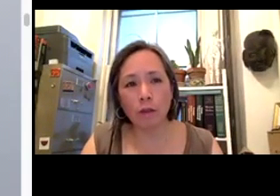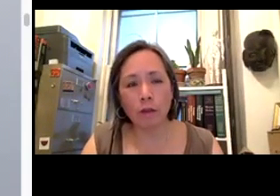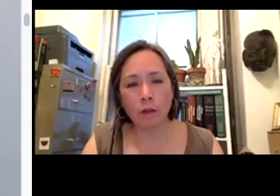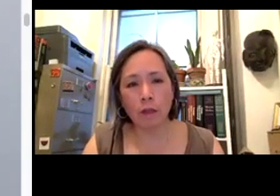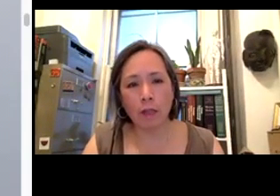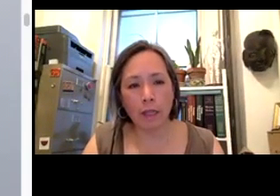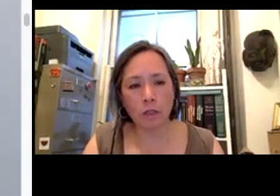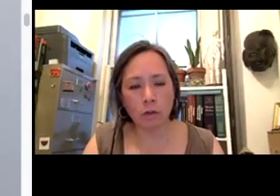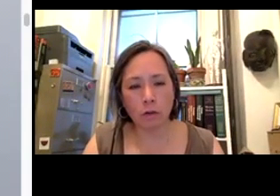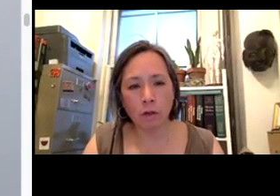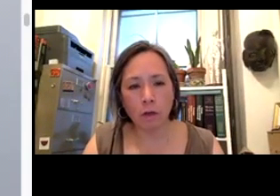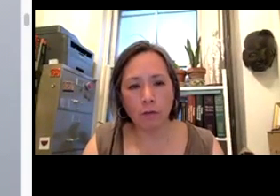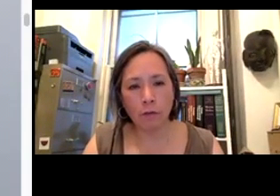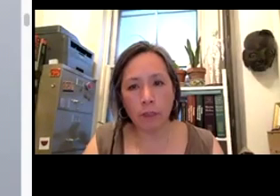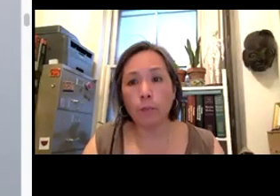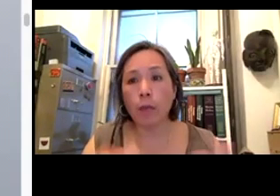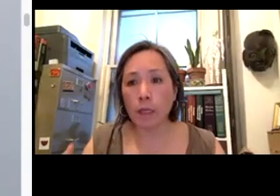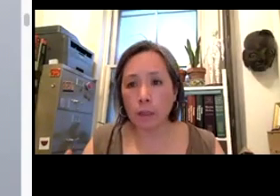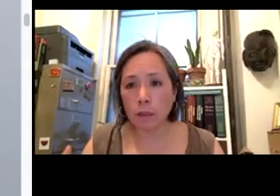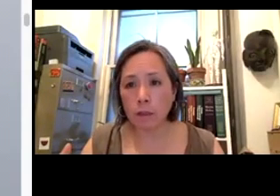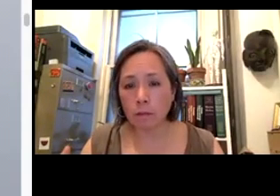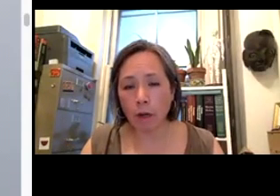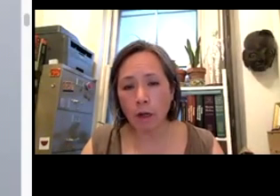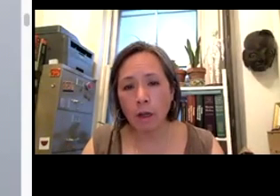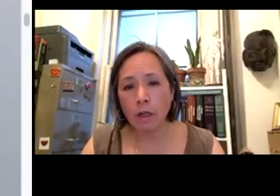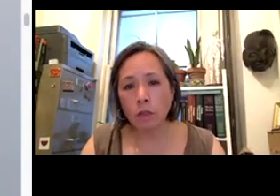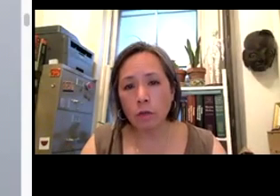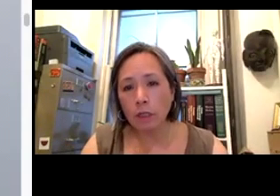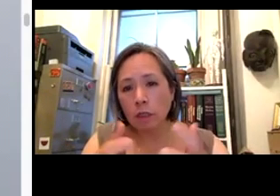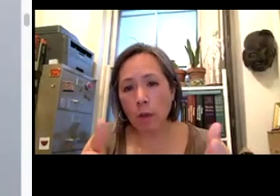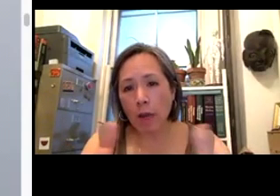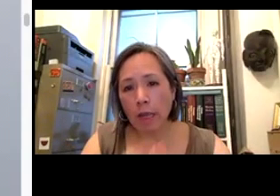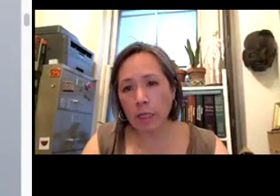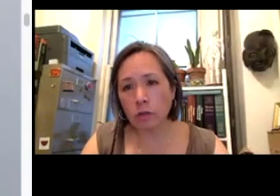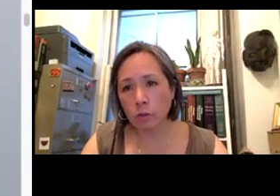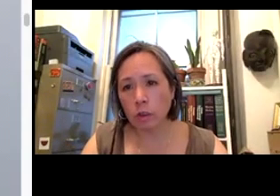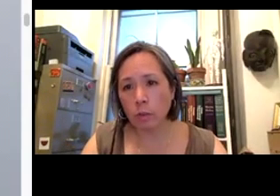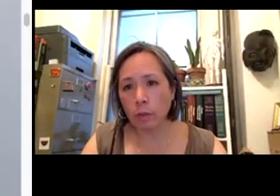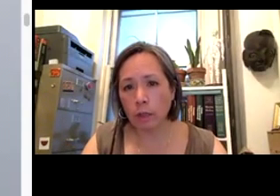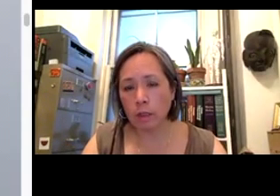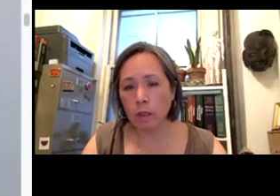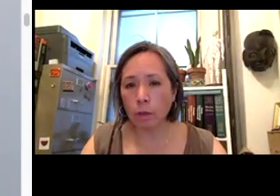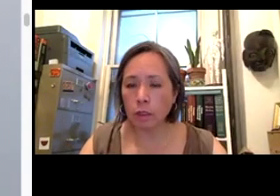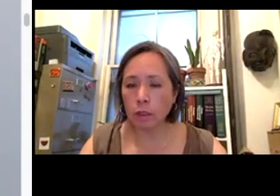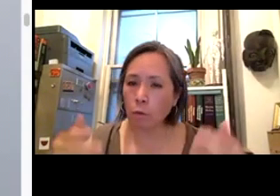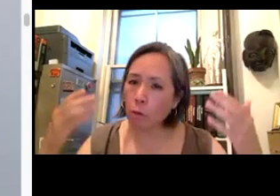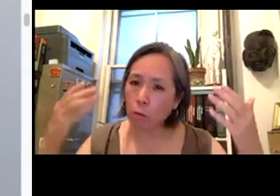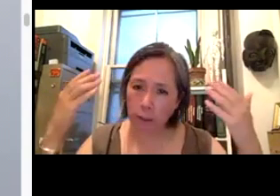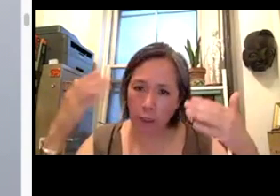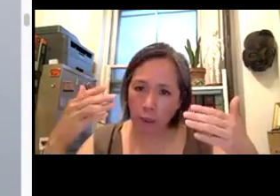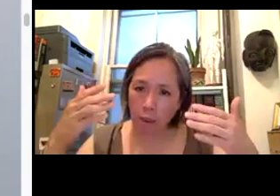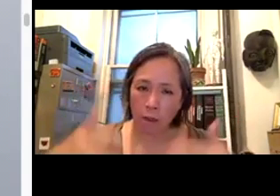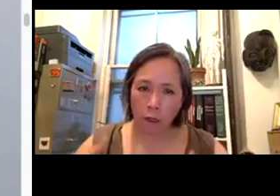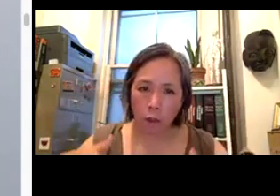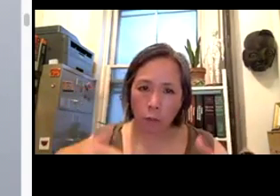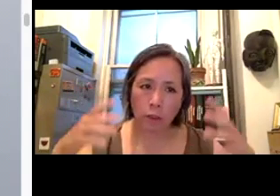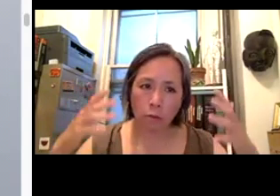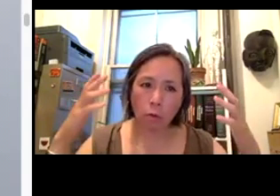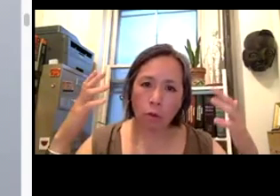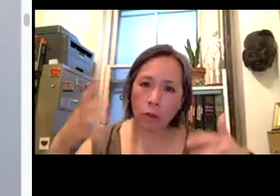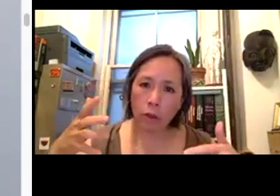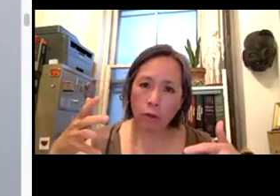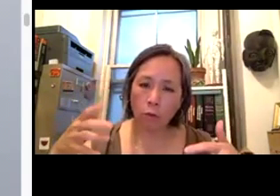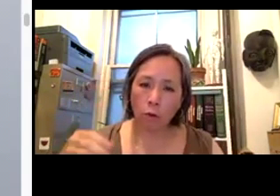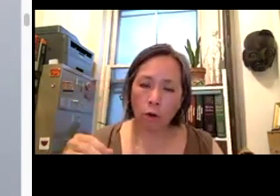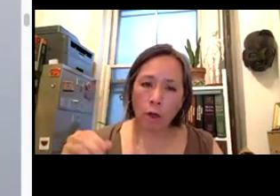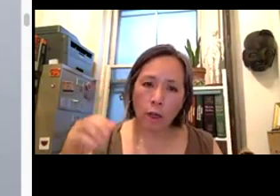confronted with the answer of it depends, right? So this is my answer to it depends. It depends on what we want to see. It depends on